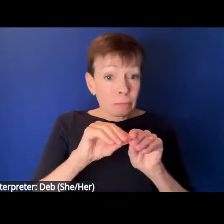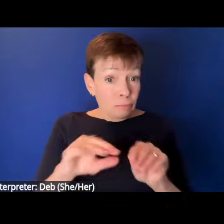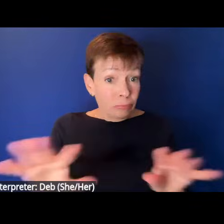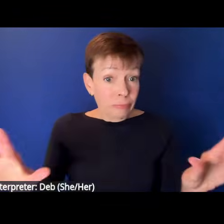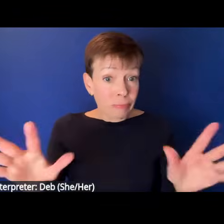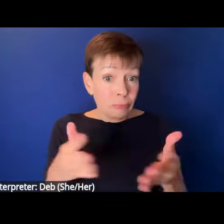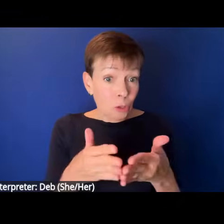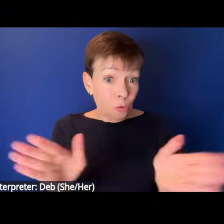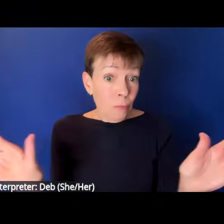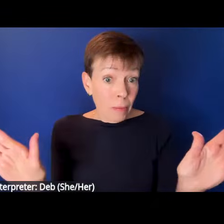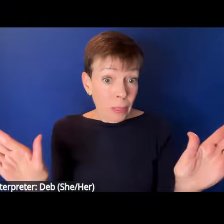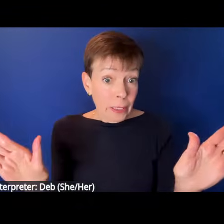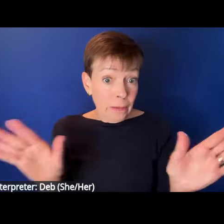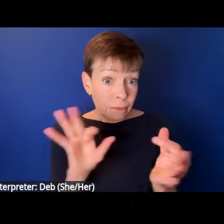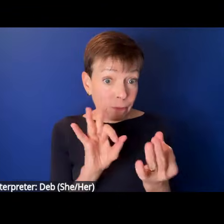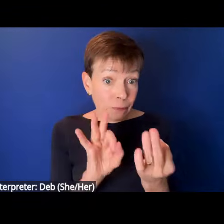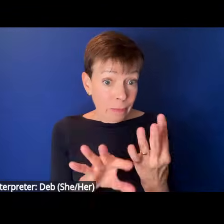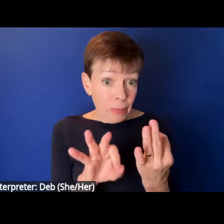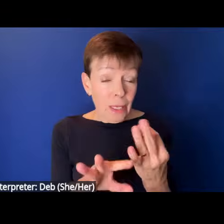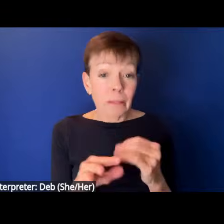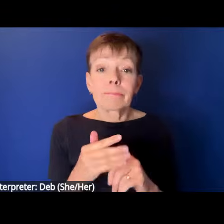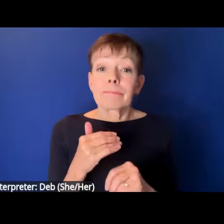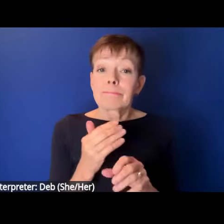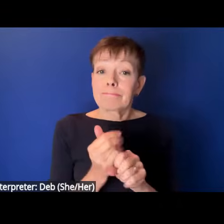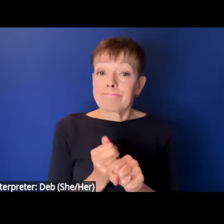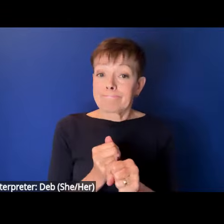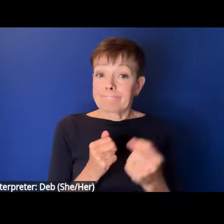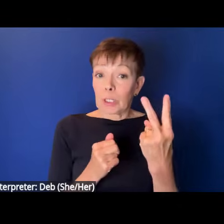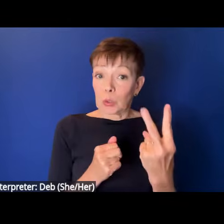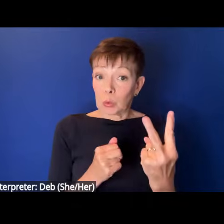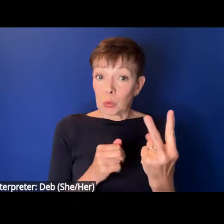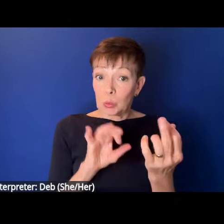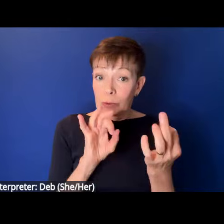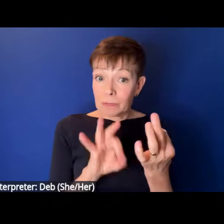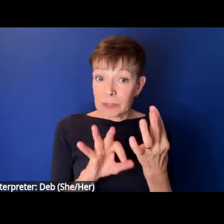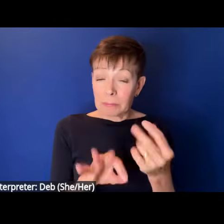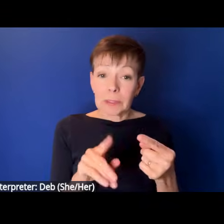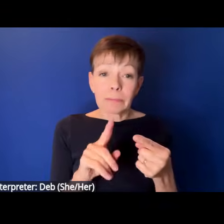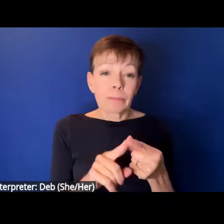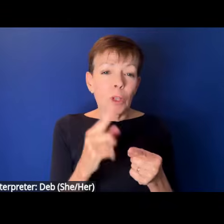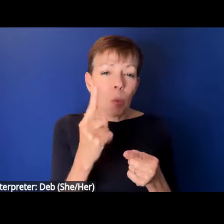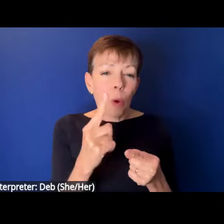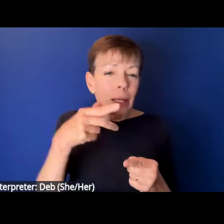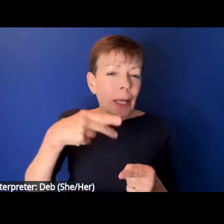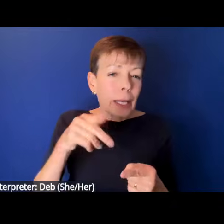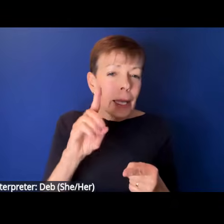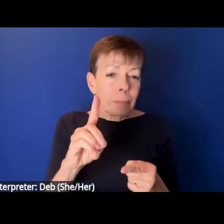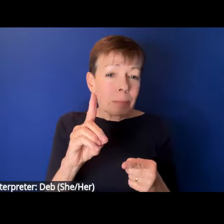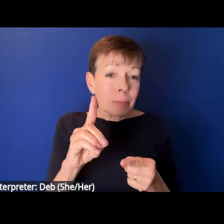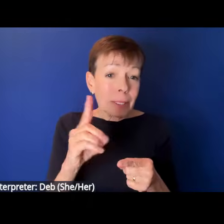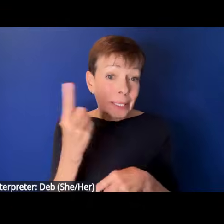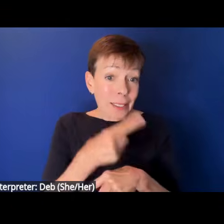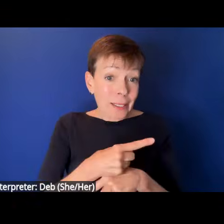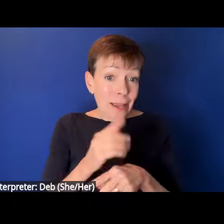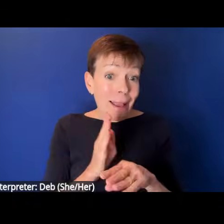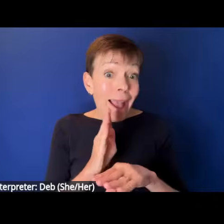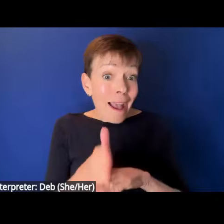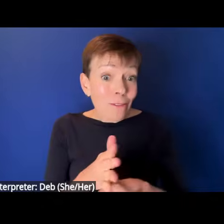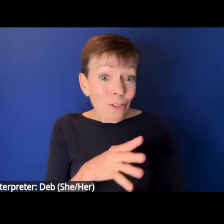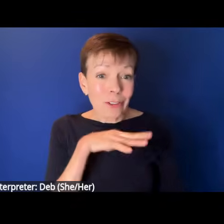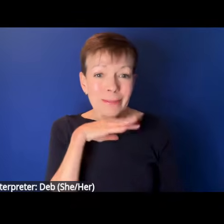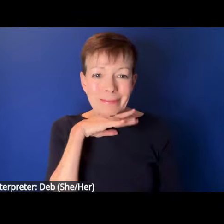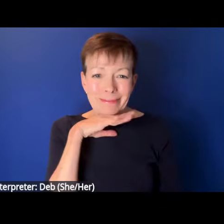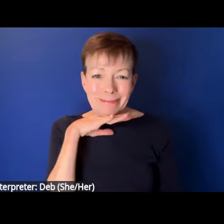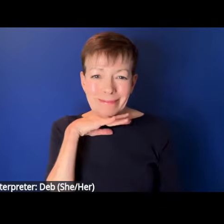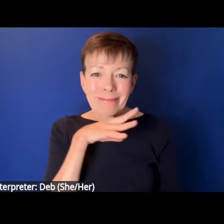were two pieces of feedback that came back. One of them was to move a Pro D Day to be the day after Halloween. That would be